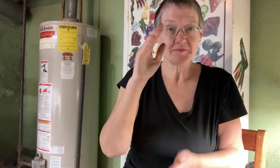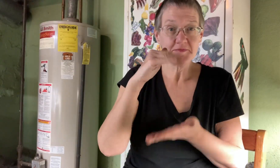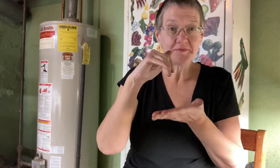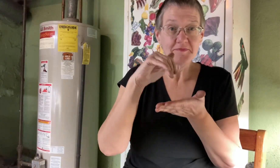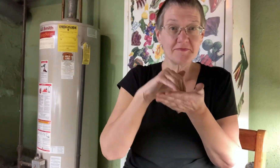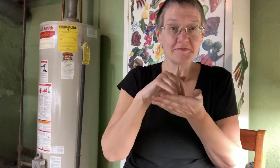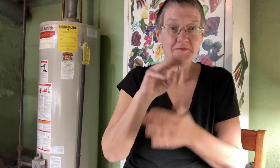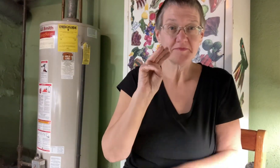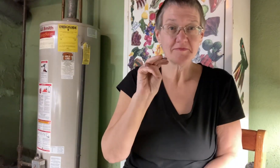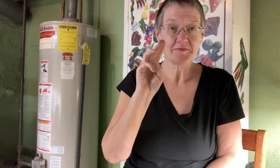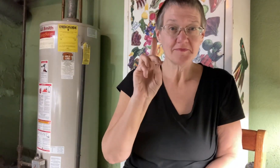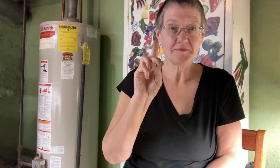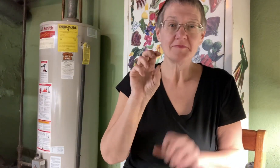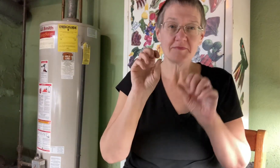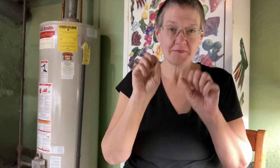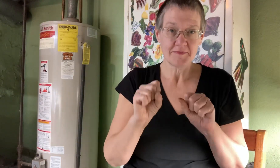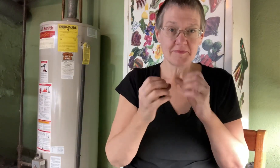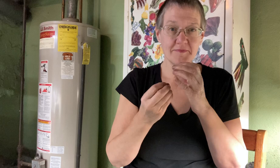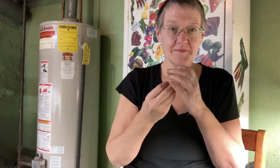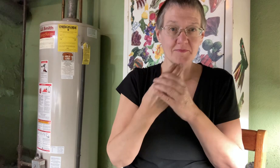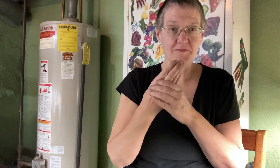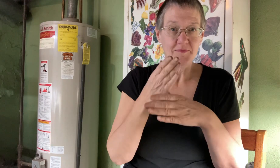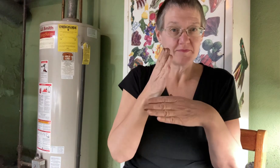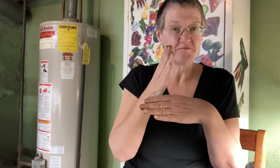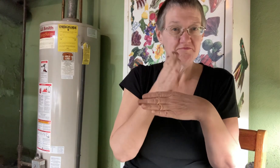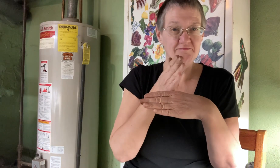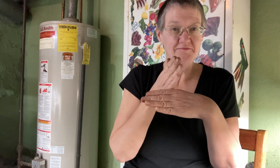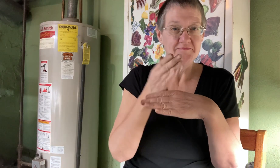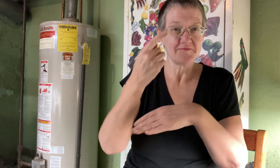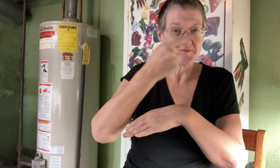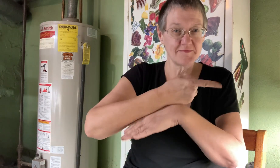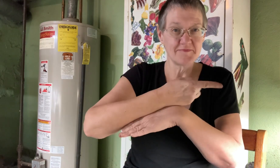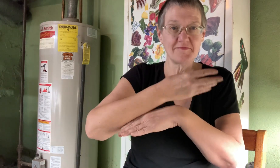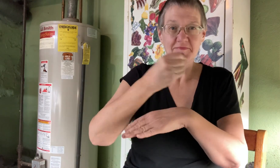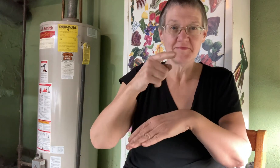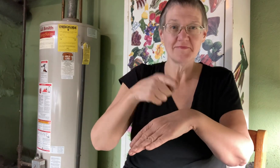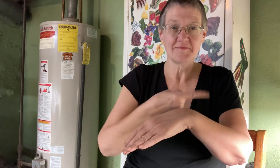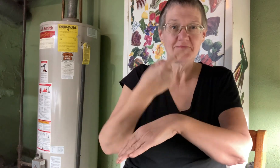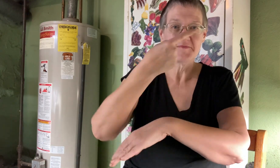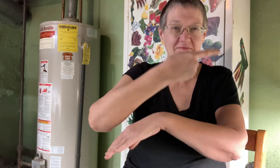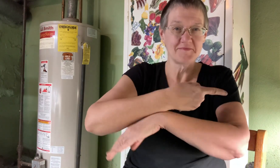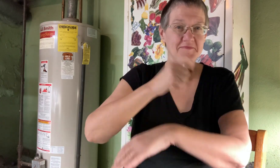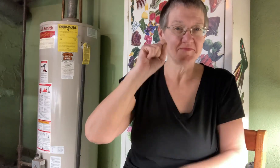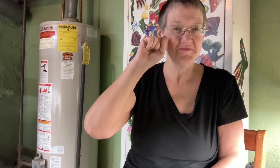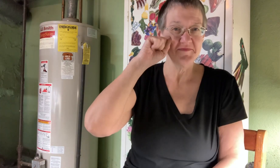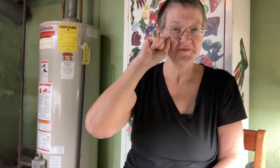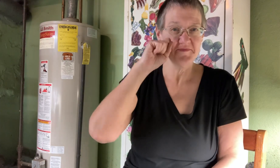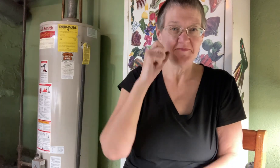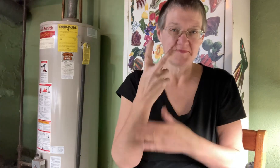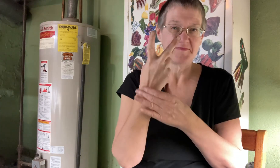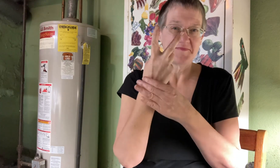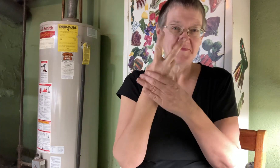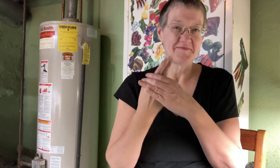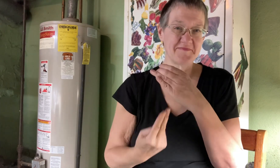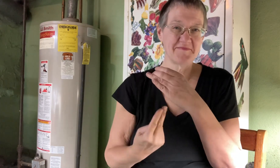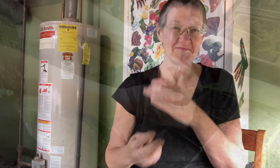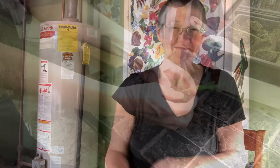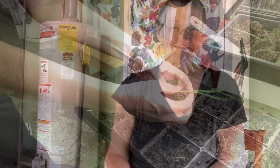Now here in north central Maryland, I can grow both intermediate day and long day onions.